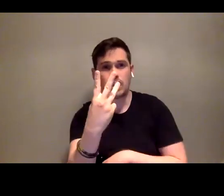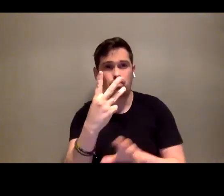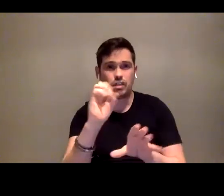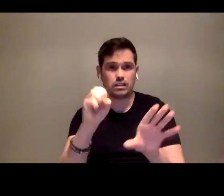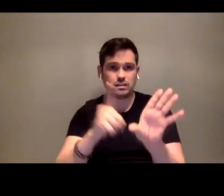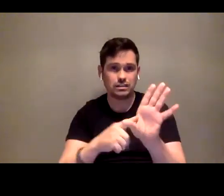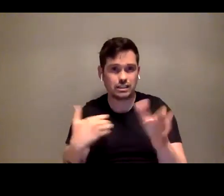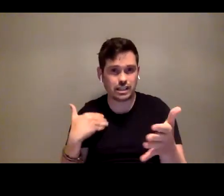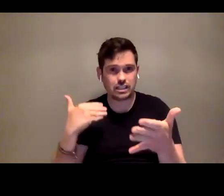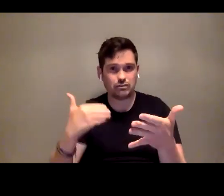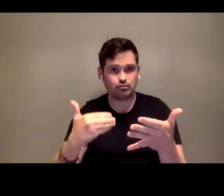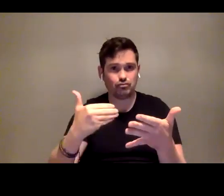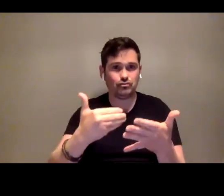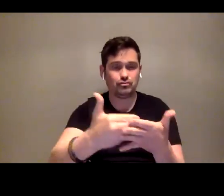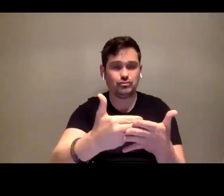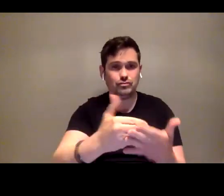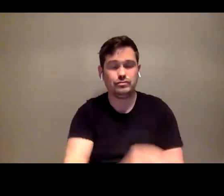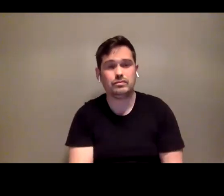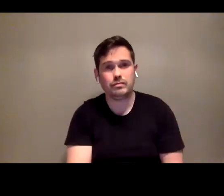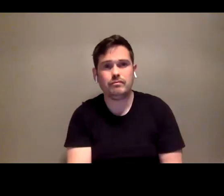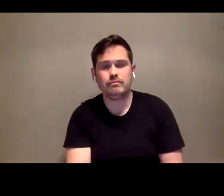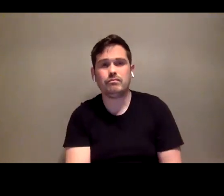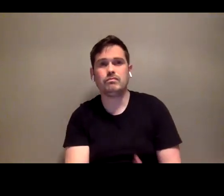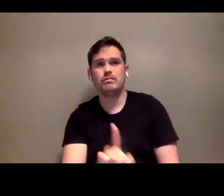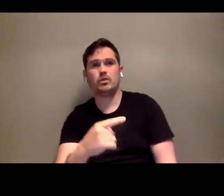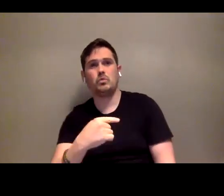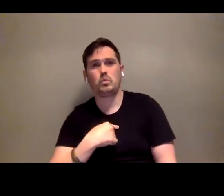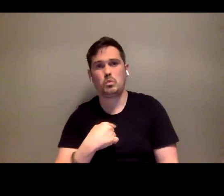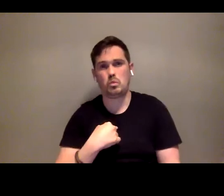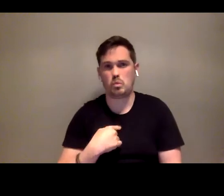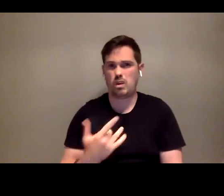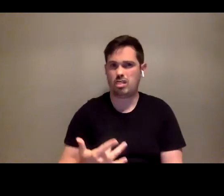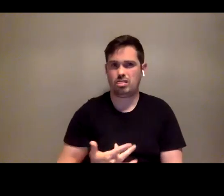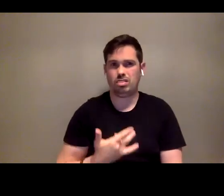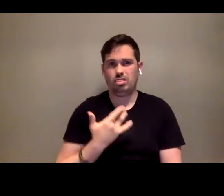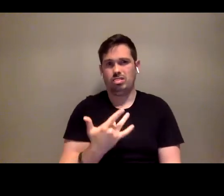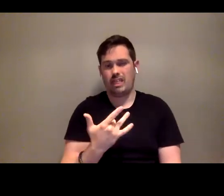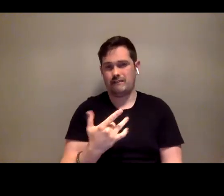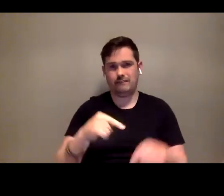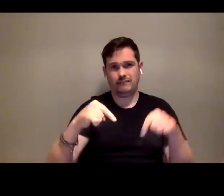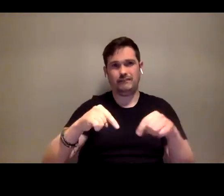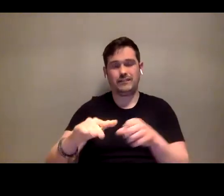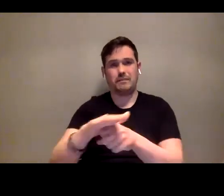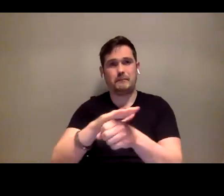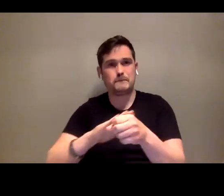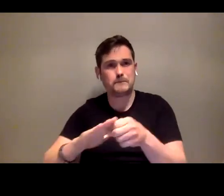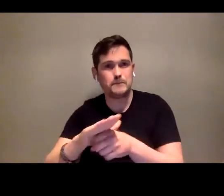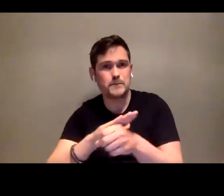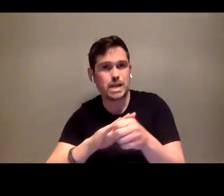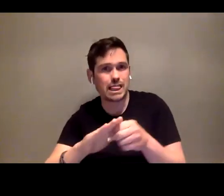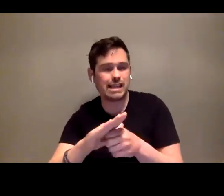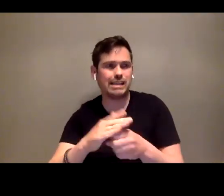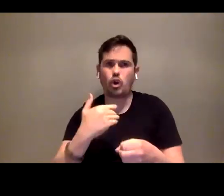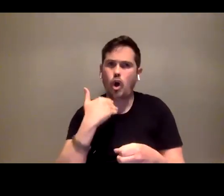really just like goes against this myth we have living in neoliberal capitalist Britain. You know, we like to believe that we're always